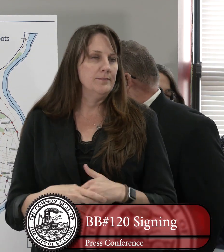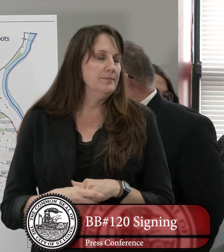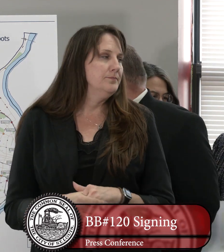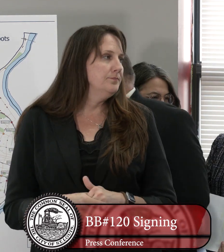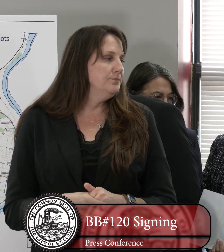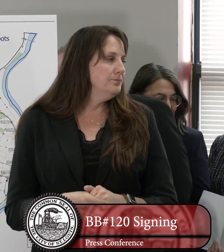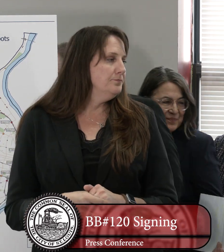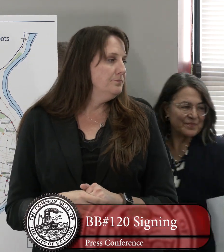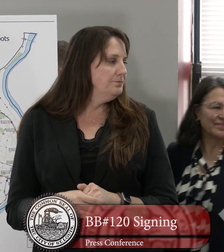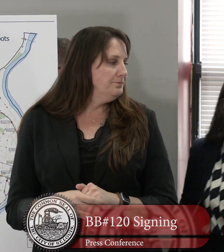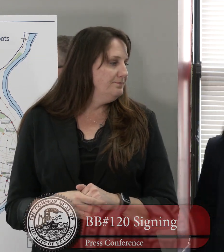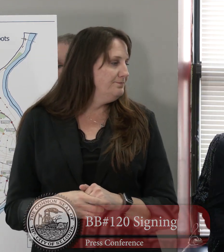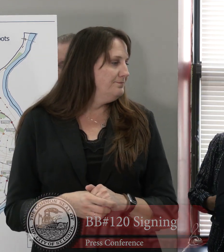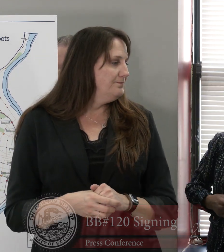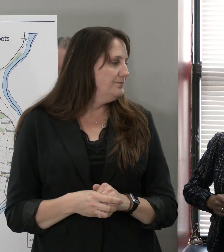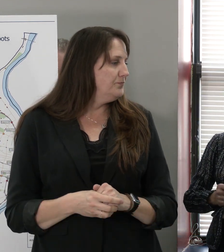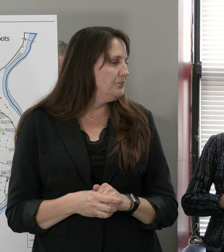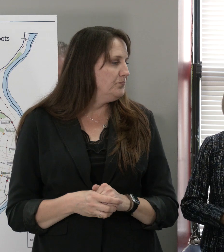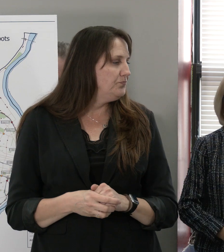Cindy?